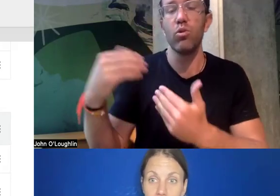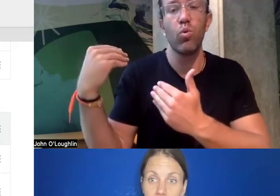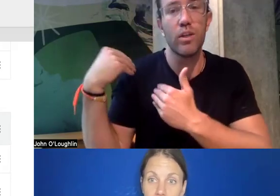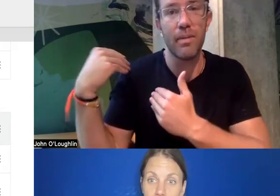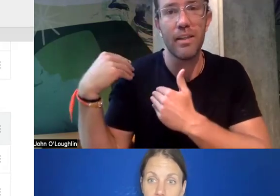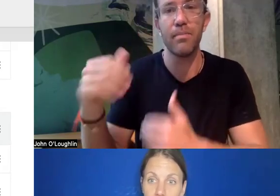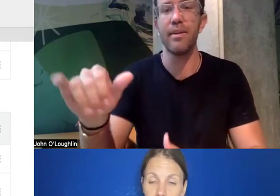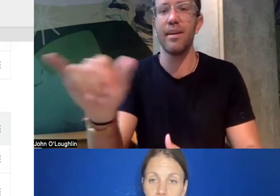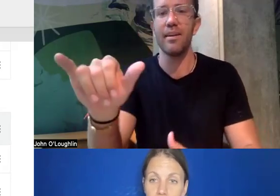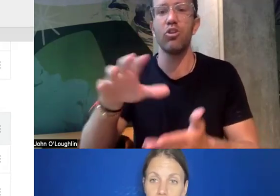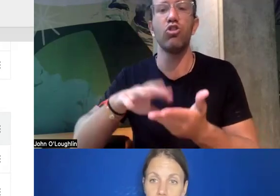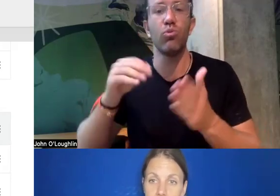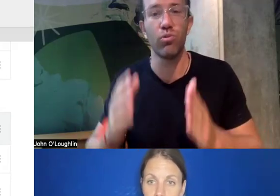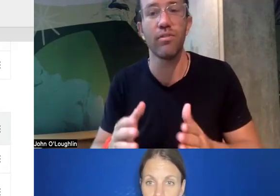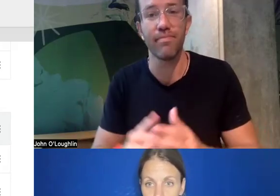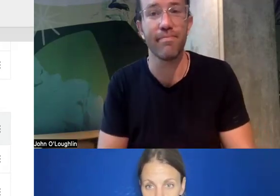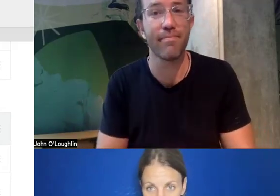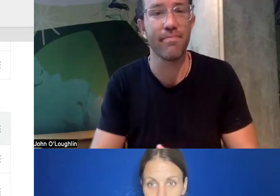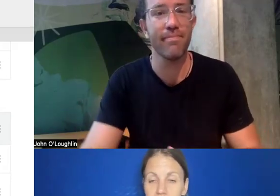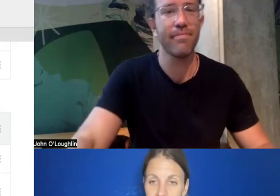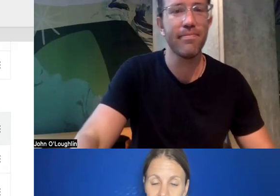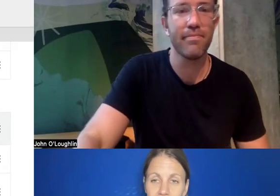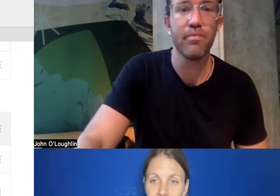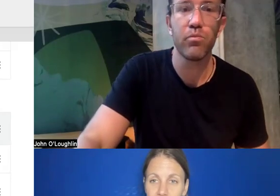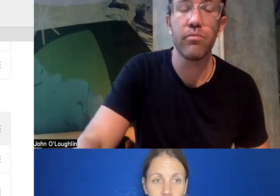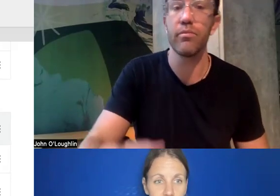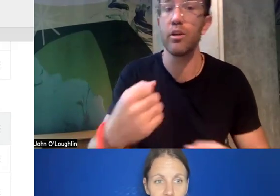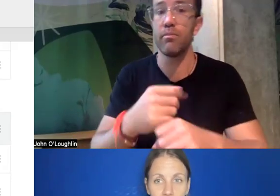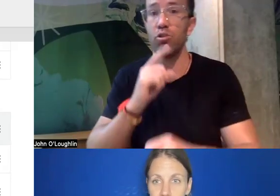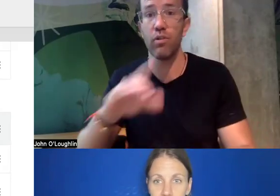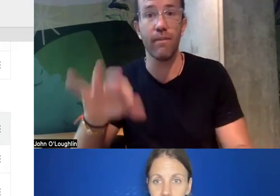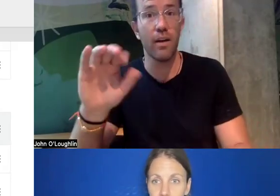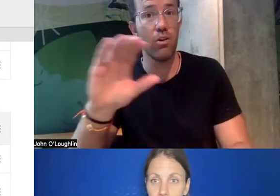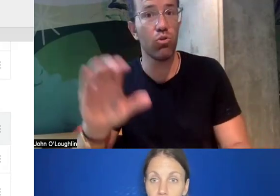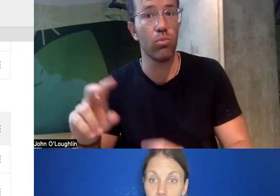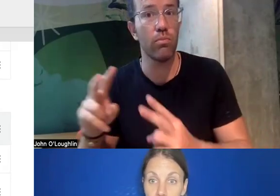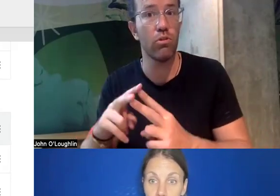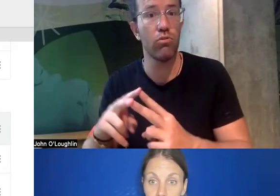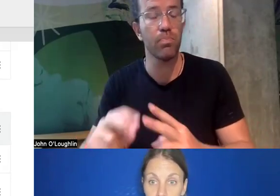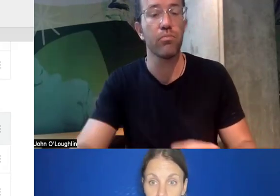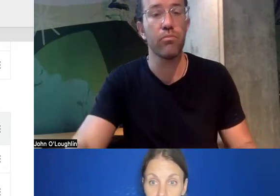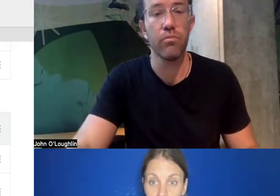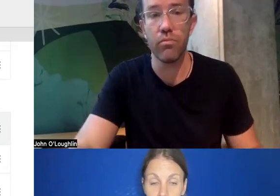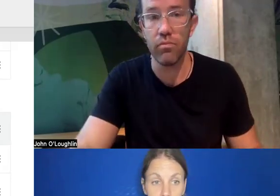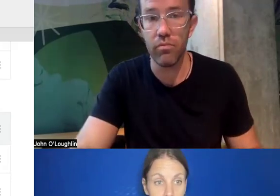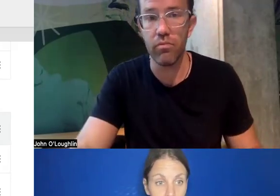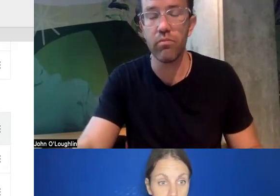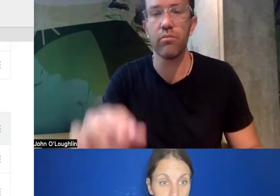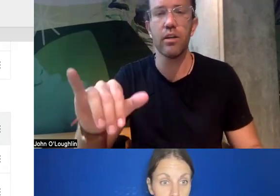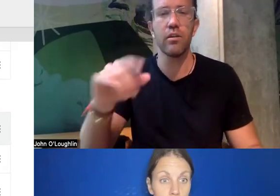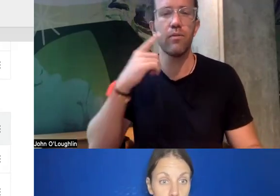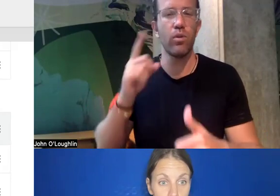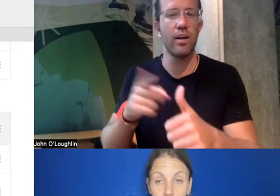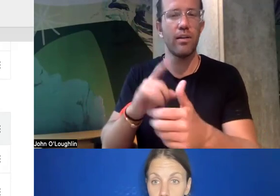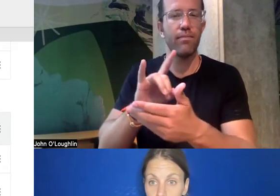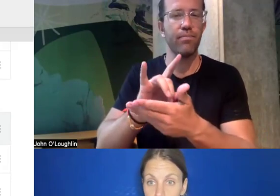wait. It is your responsibility as students to complete that. Make sure to find your